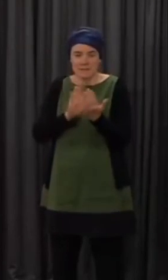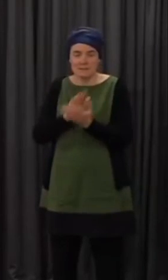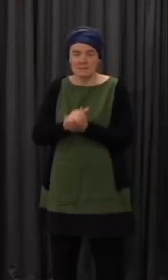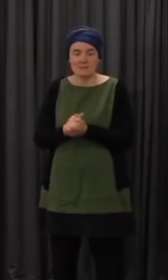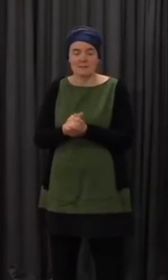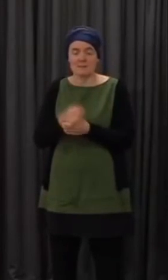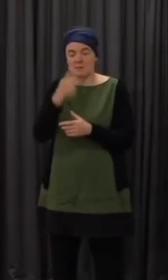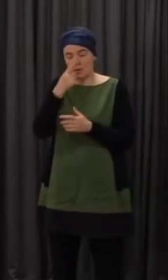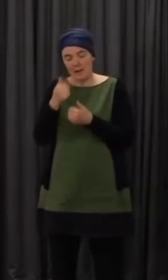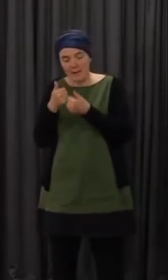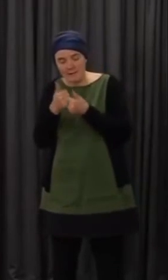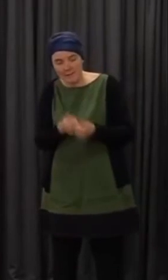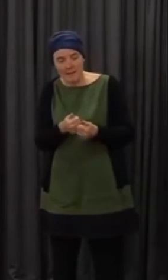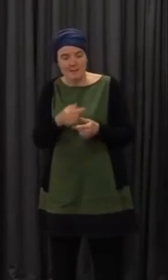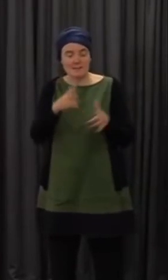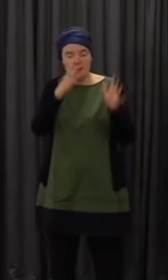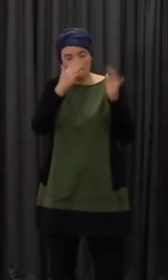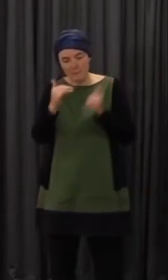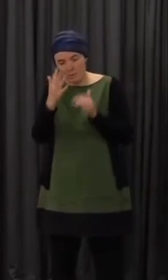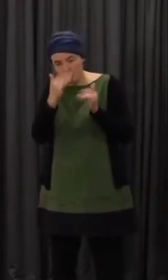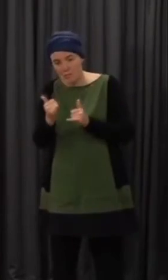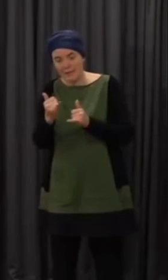be given and monitoring can